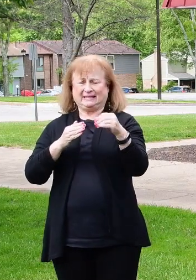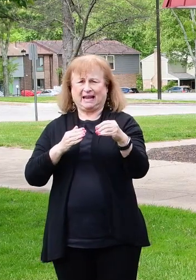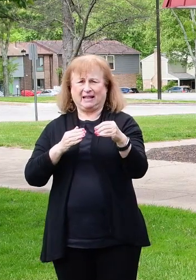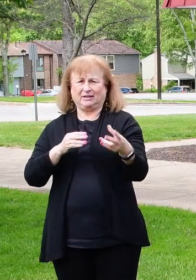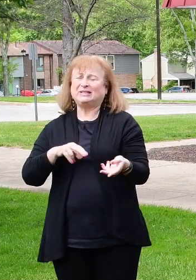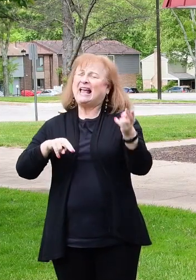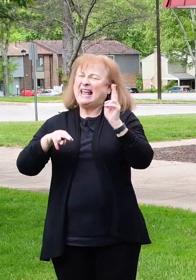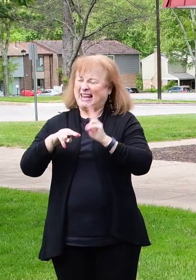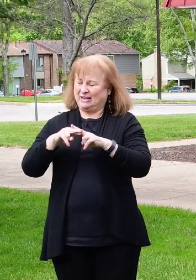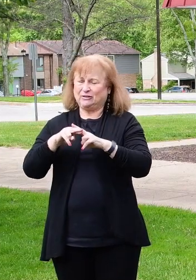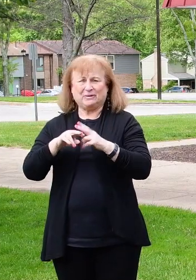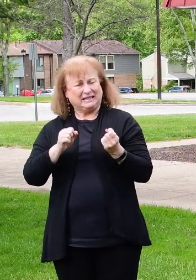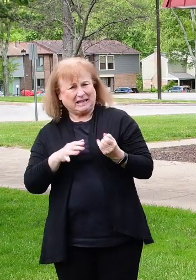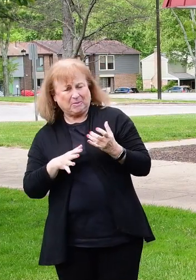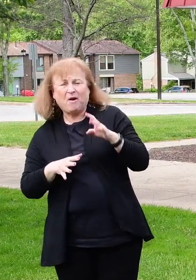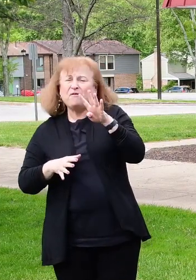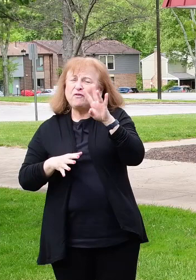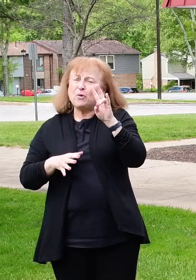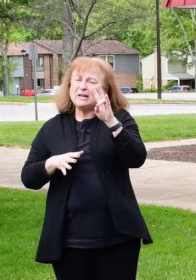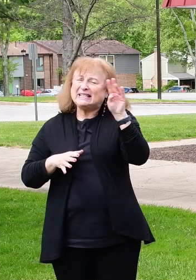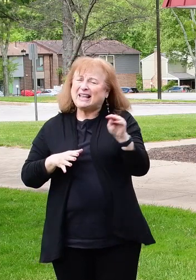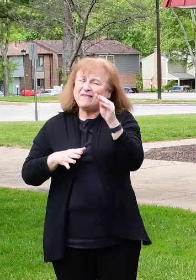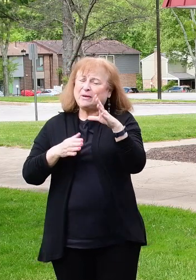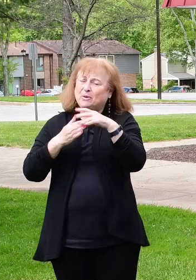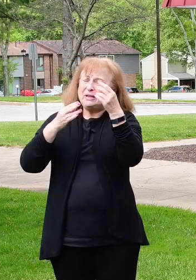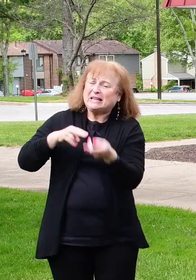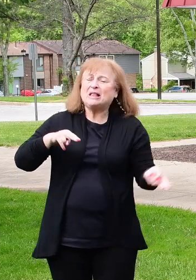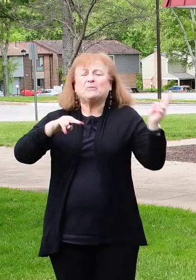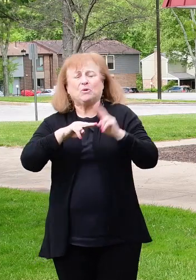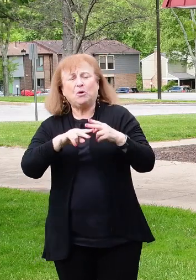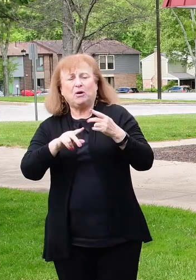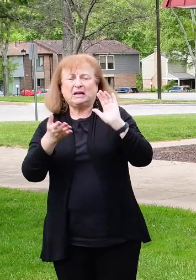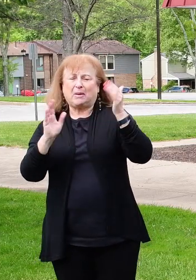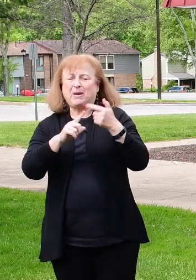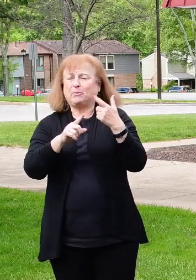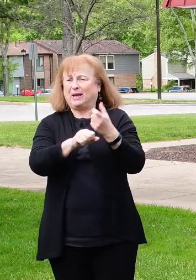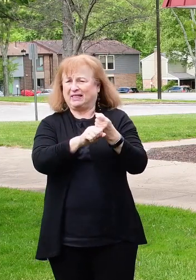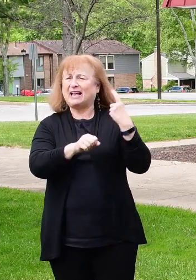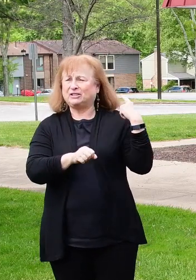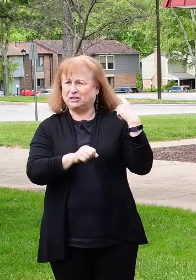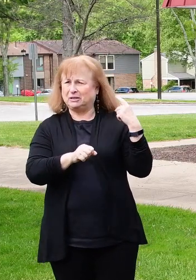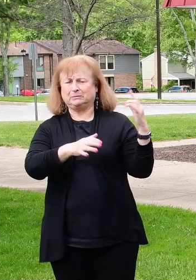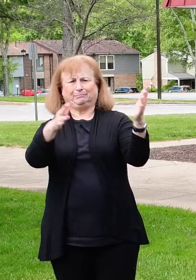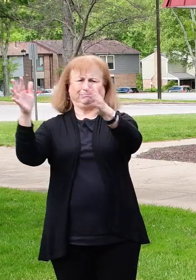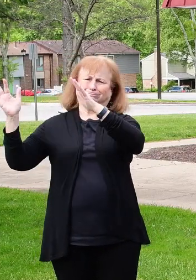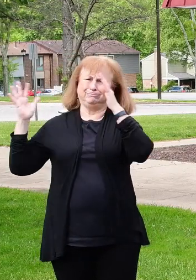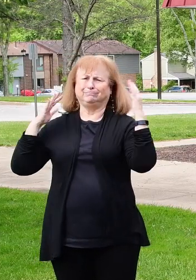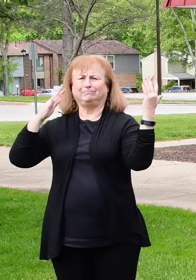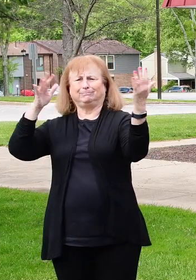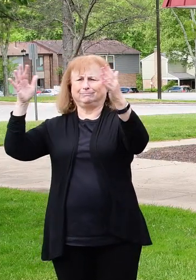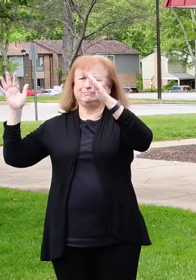an increase of $47 million over last year.